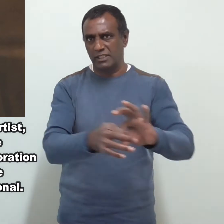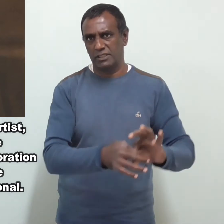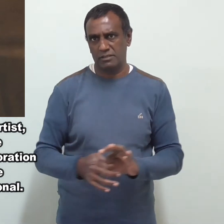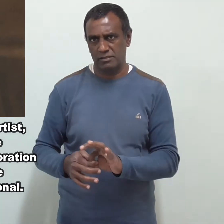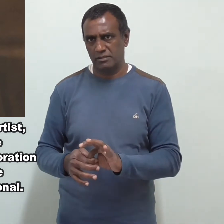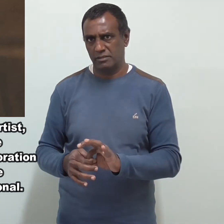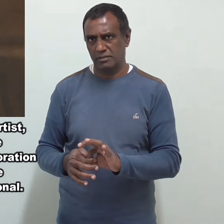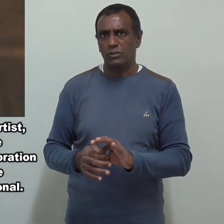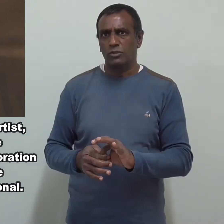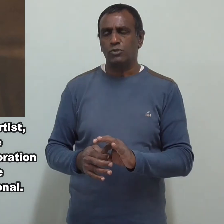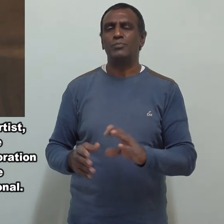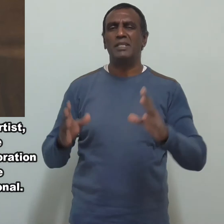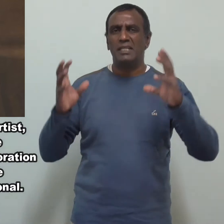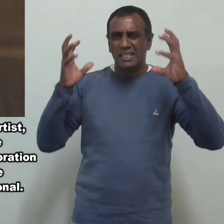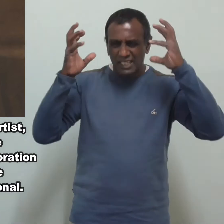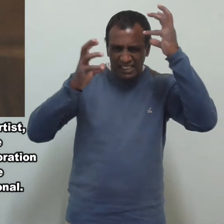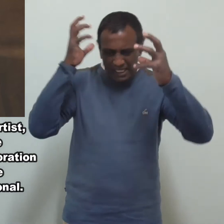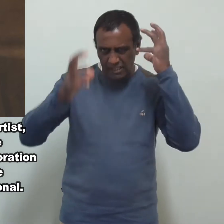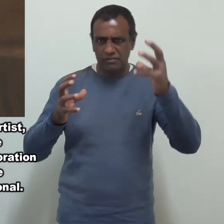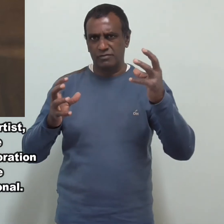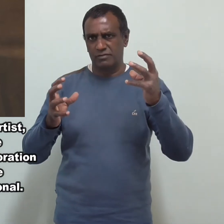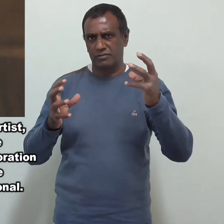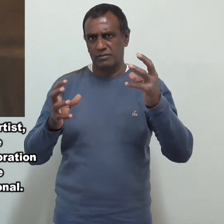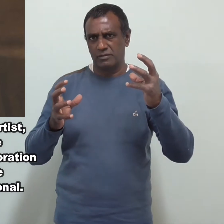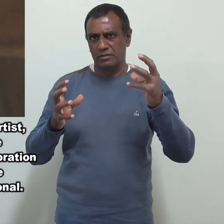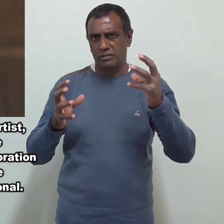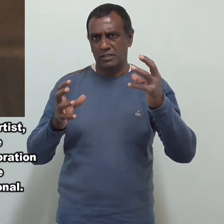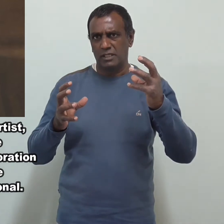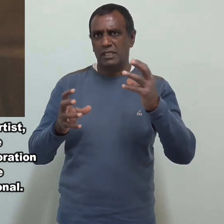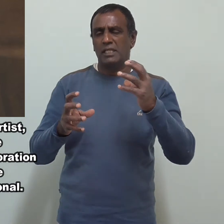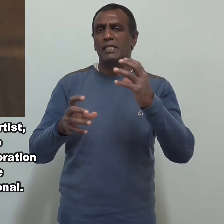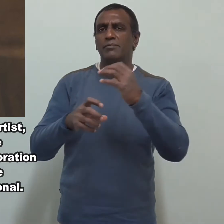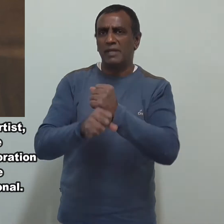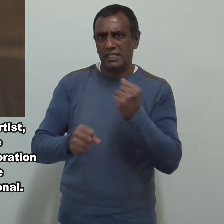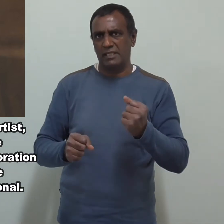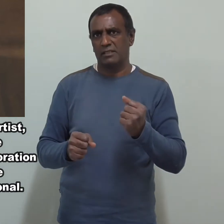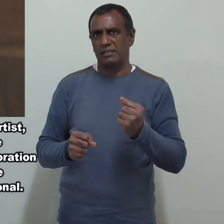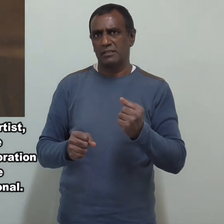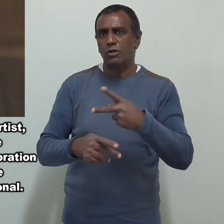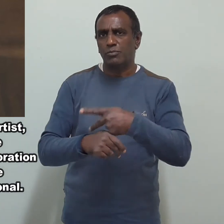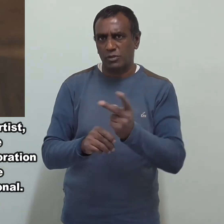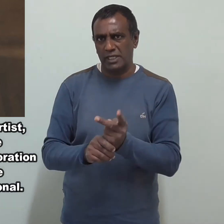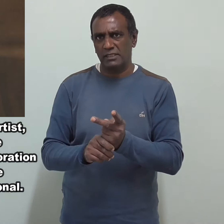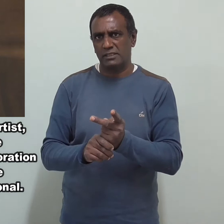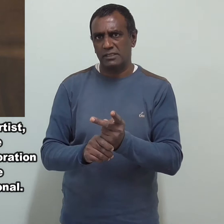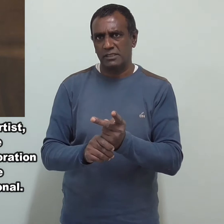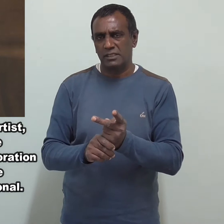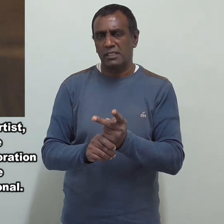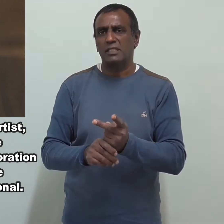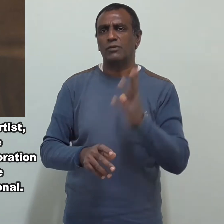collaboration, to be creative in making products that were